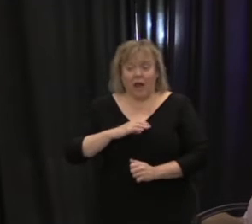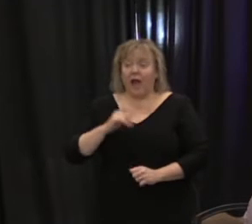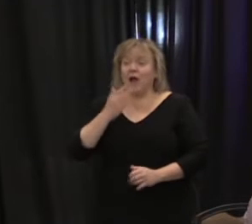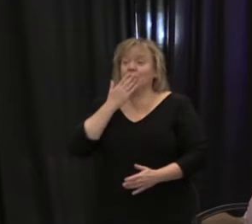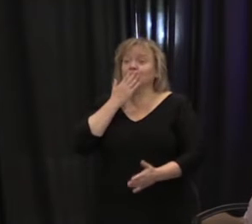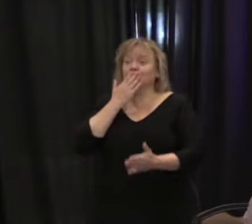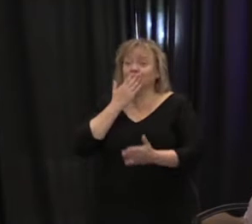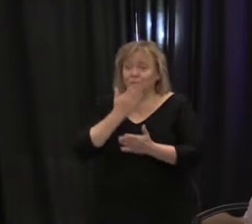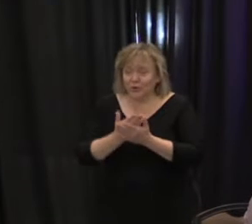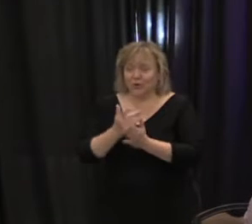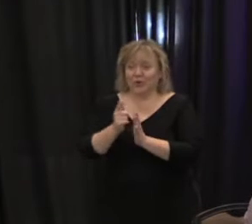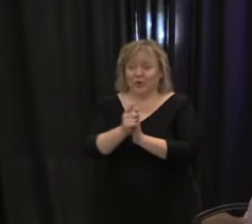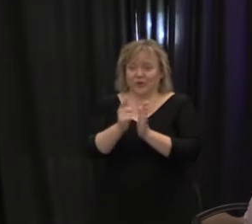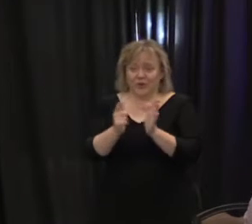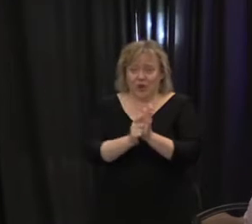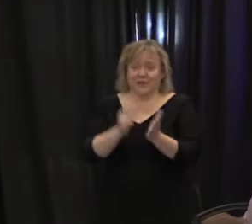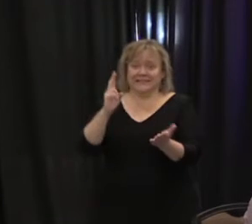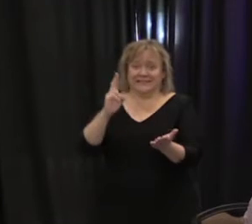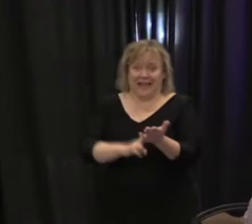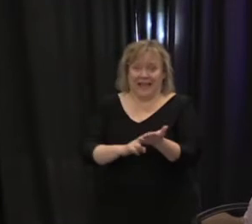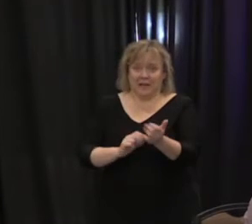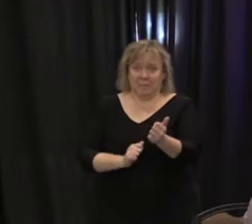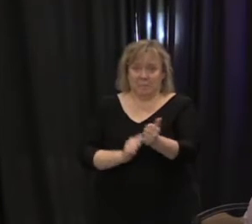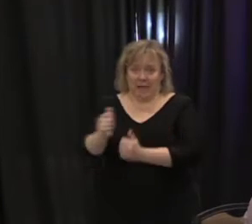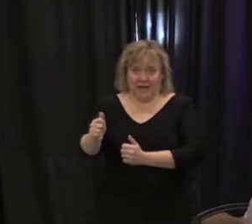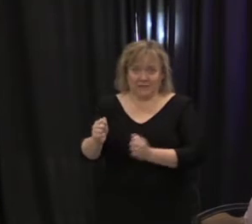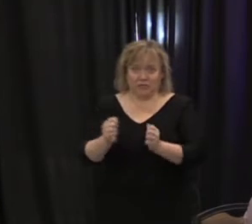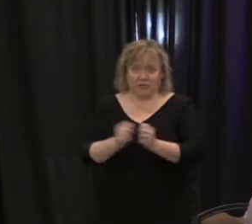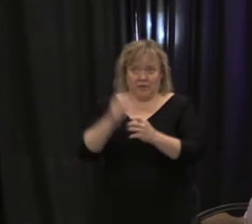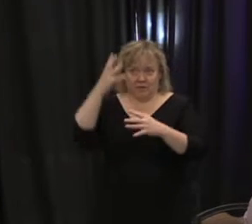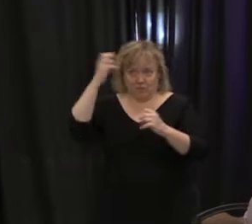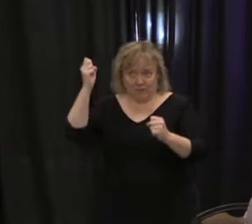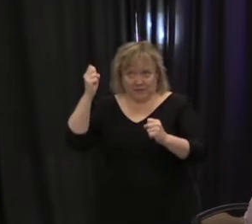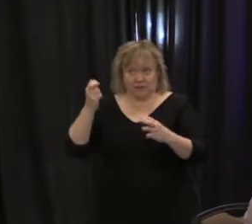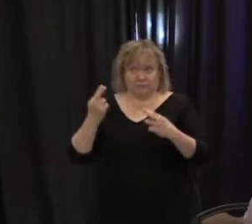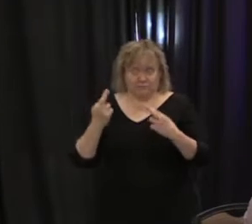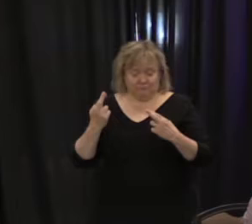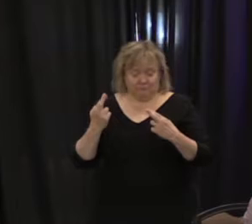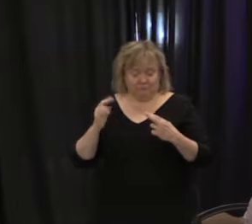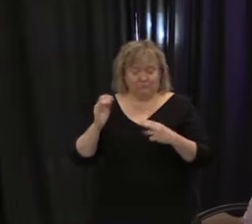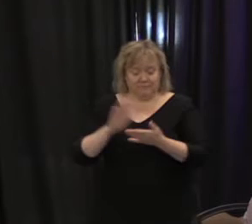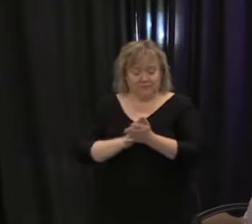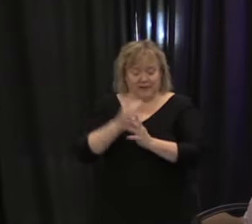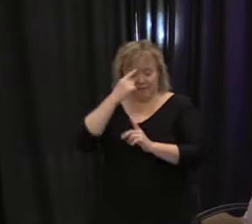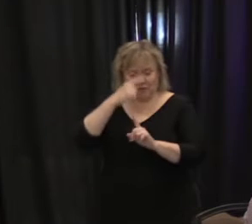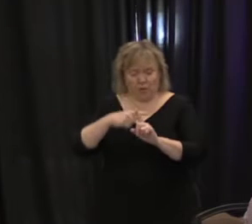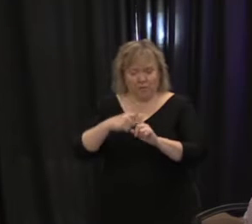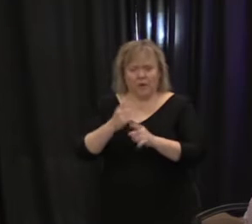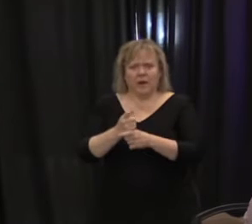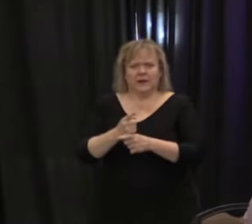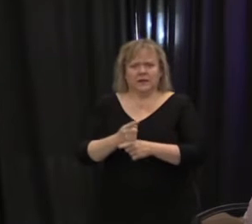good piece of legislation signed under this administration. That should be hopeful. Called the Suicide